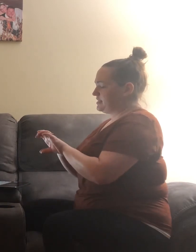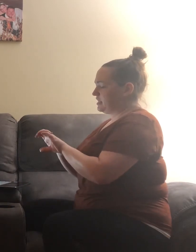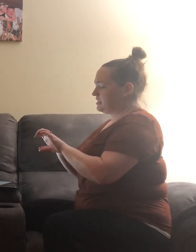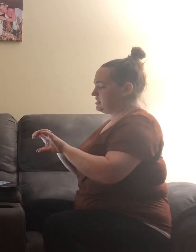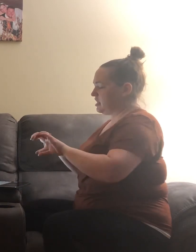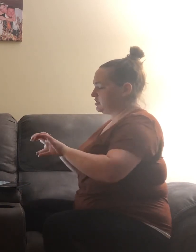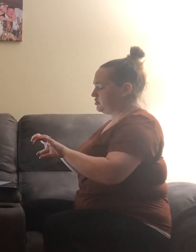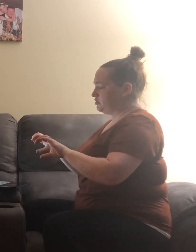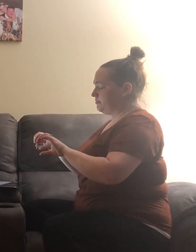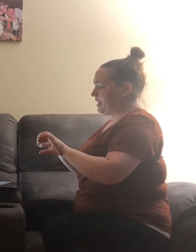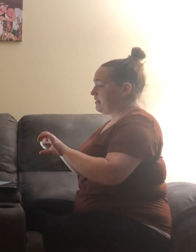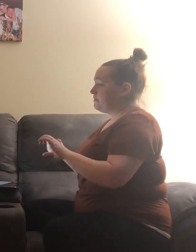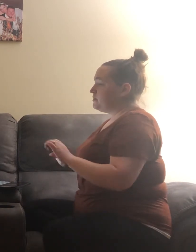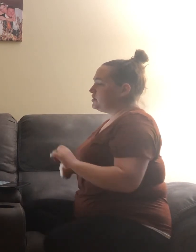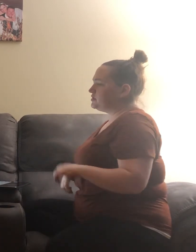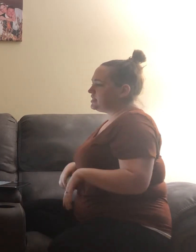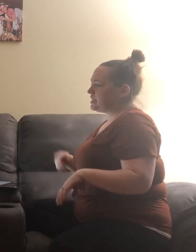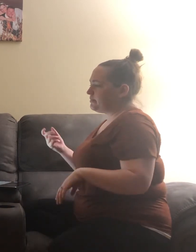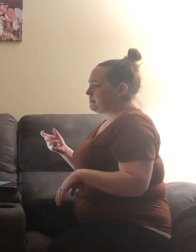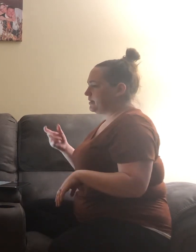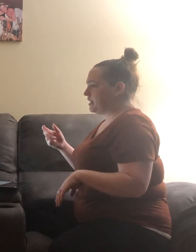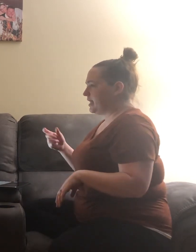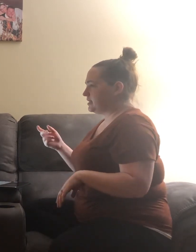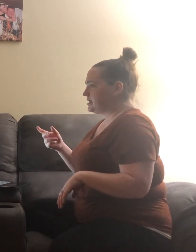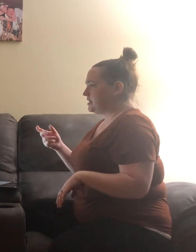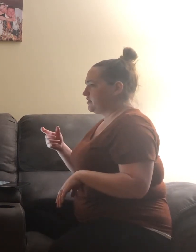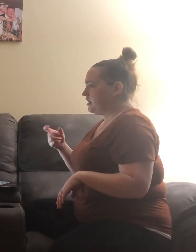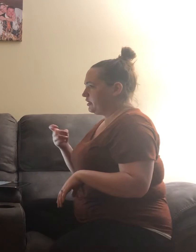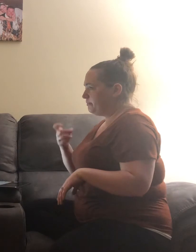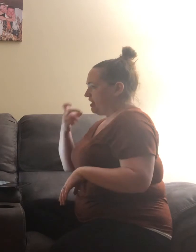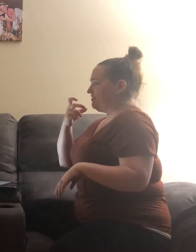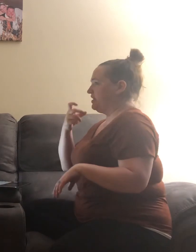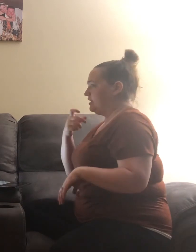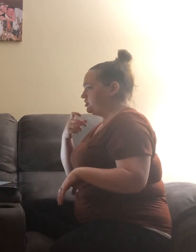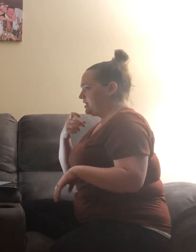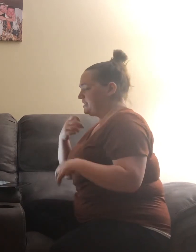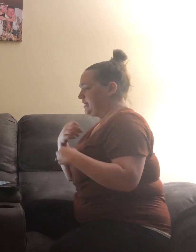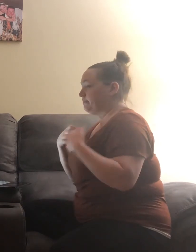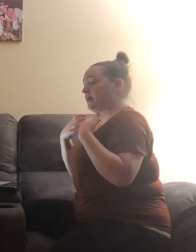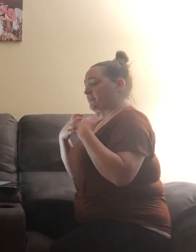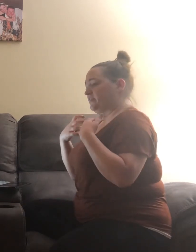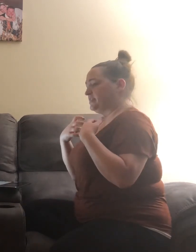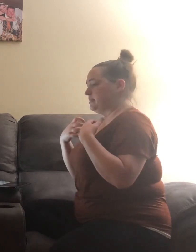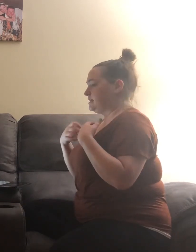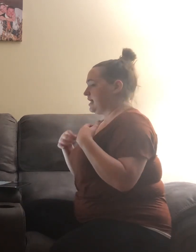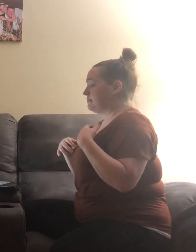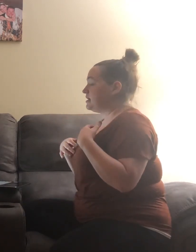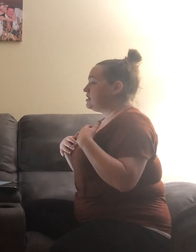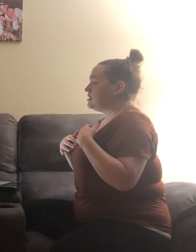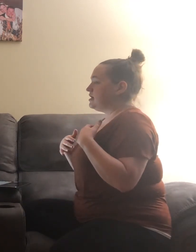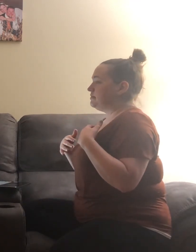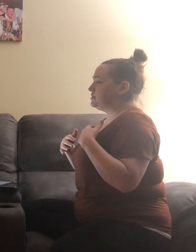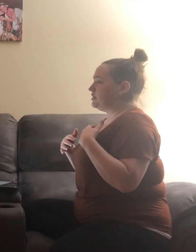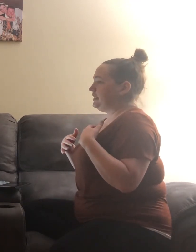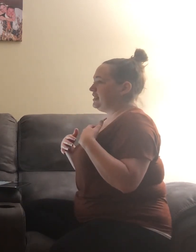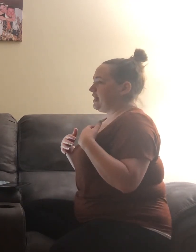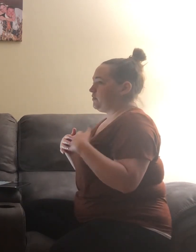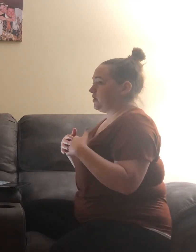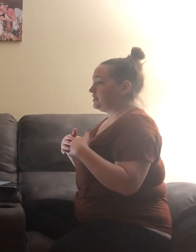this long tube. And you'll see a lot of people like take their inhaler and puff it and try to take a breath at the same time. Certainly that works if